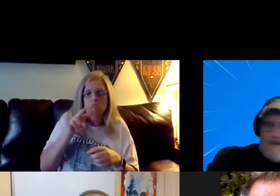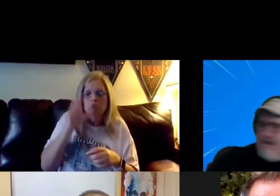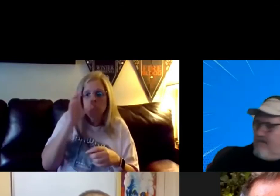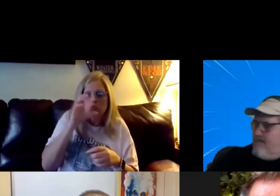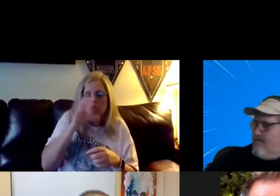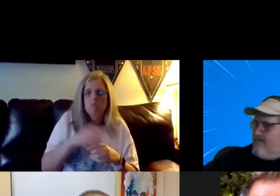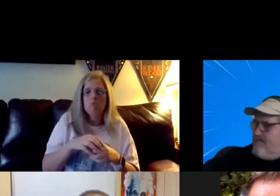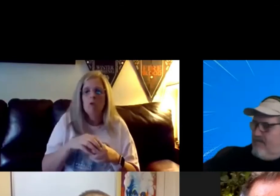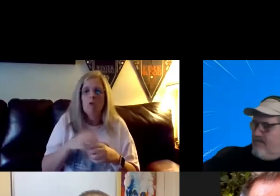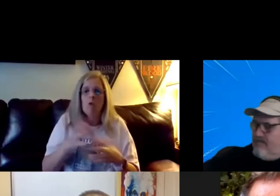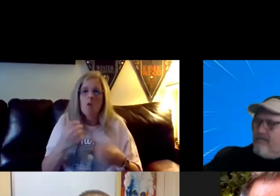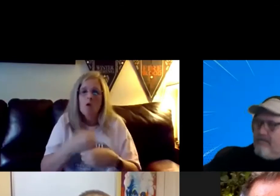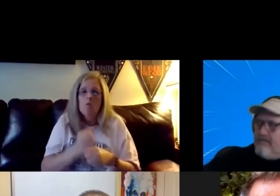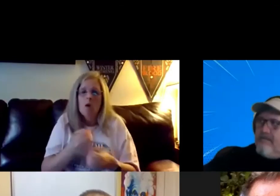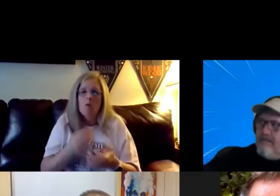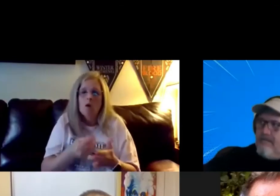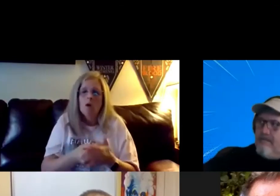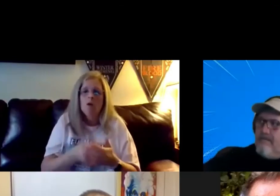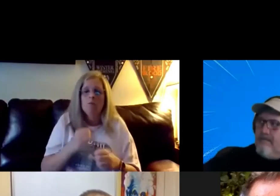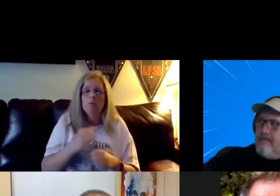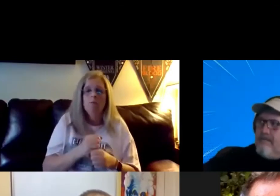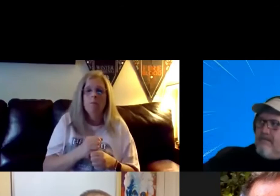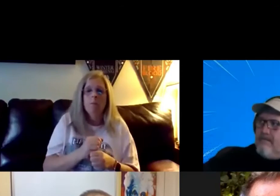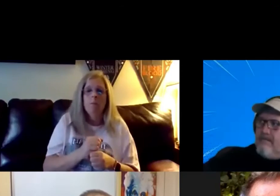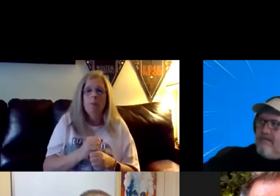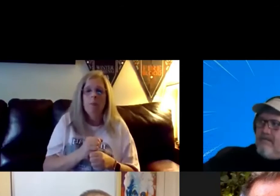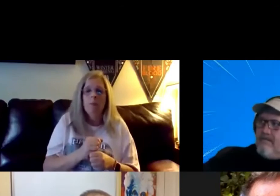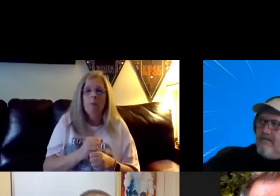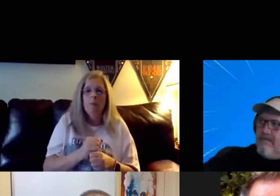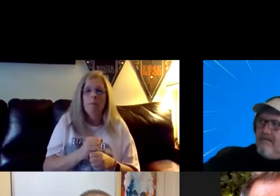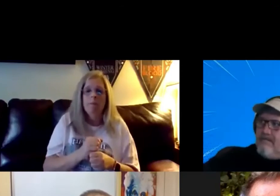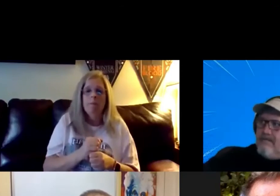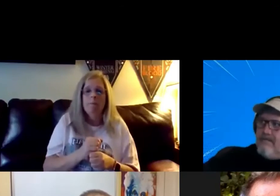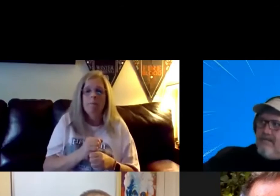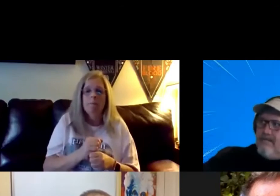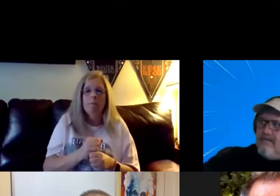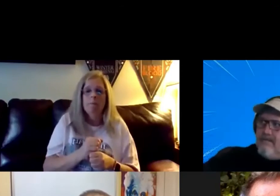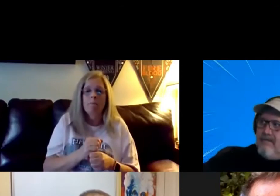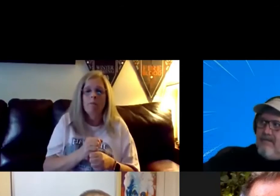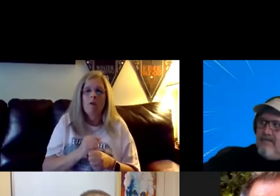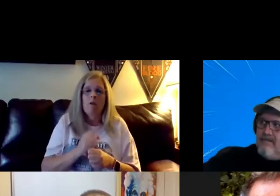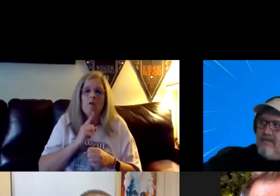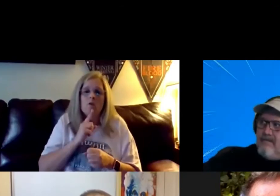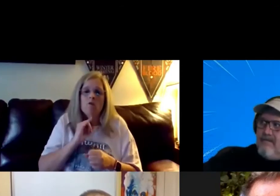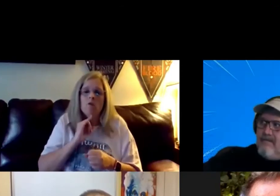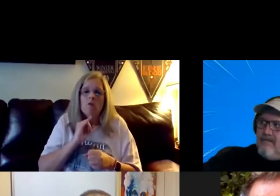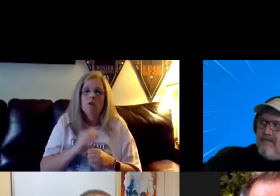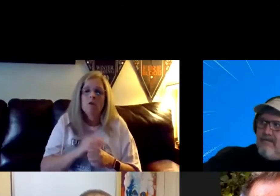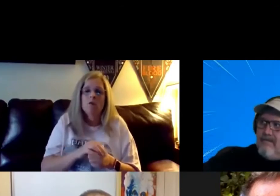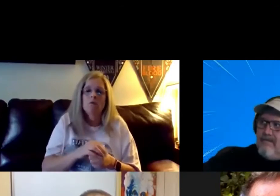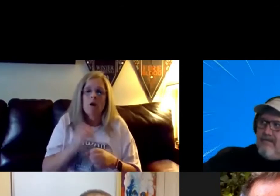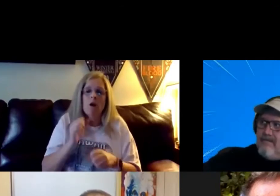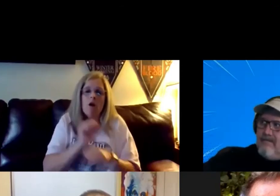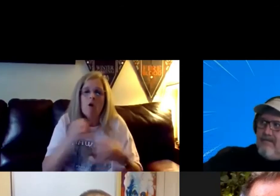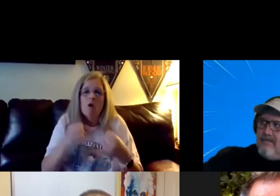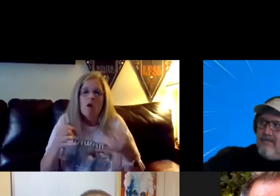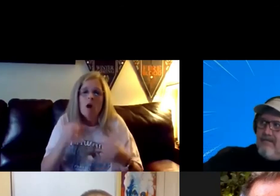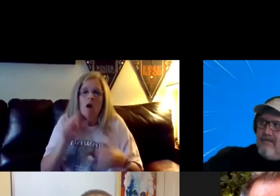make money. We want to make money. And the truth is, and I've worked online for 20